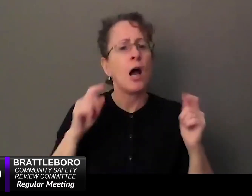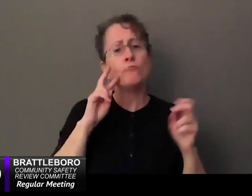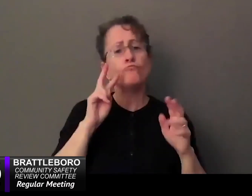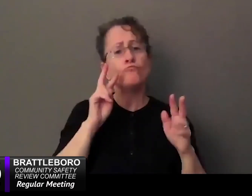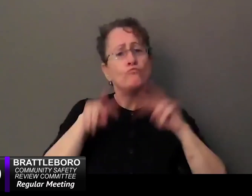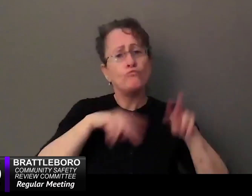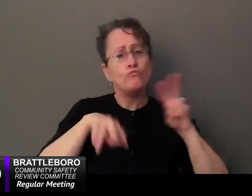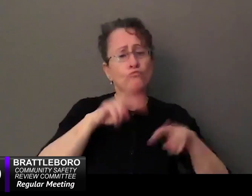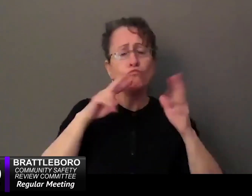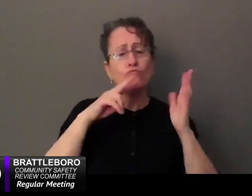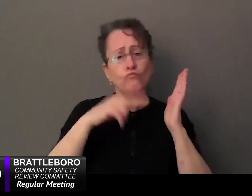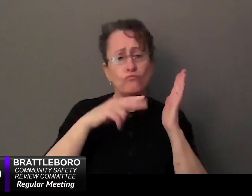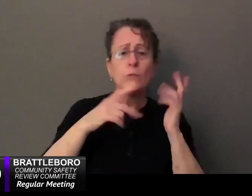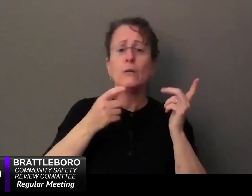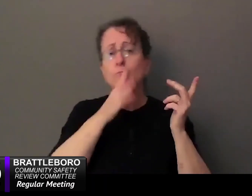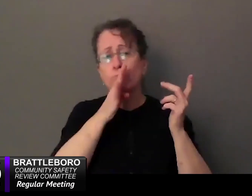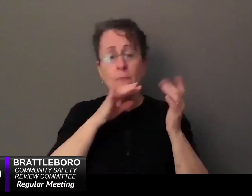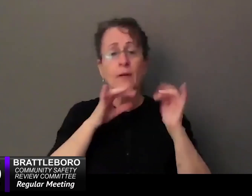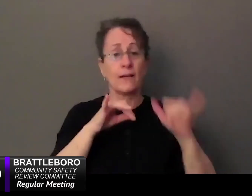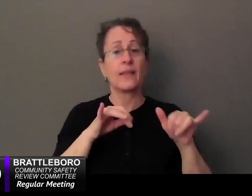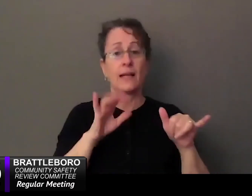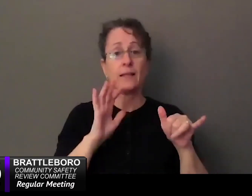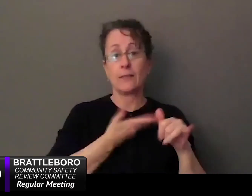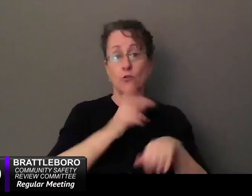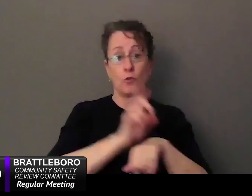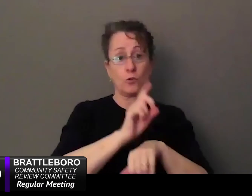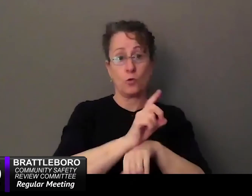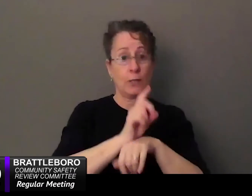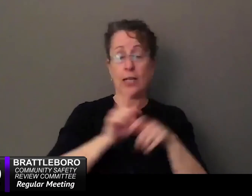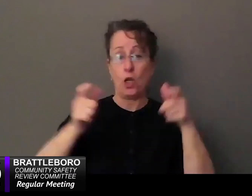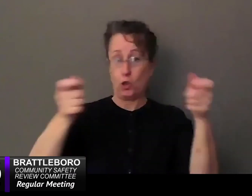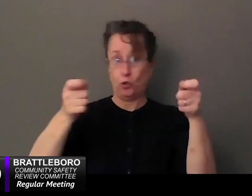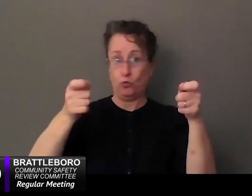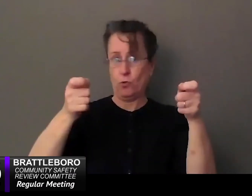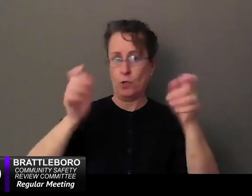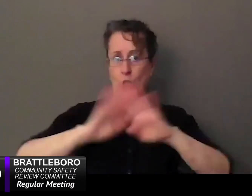we have responsibility and ability to do. Not control, but,